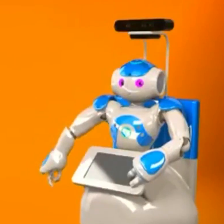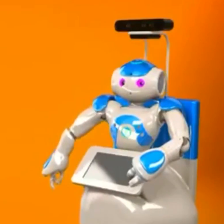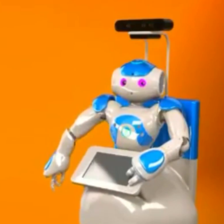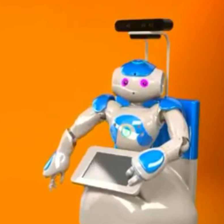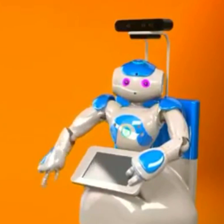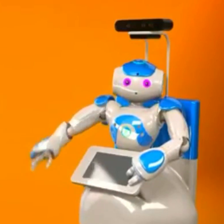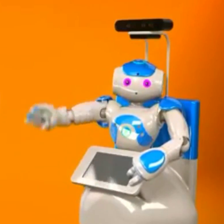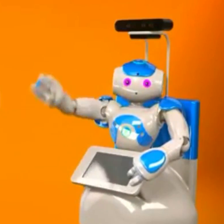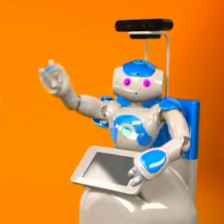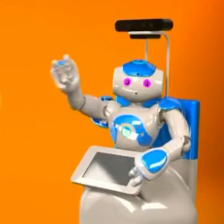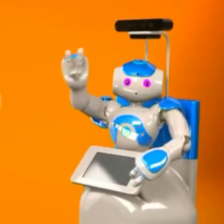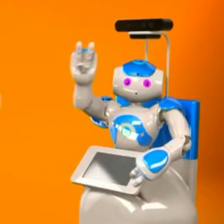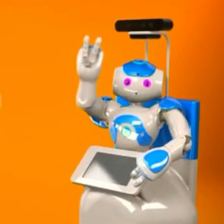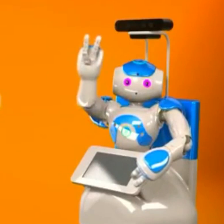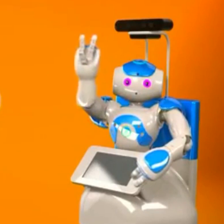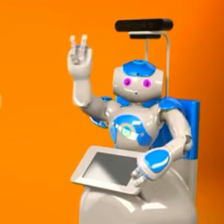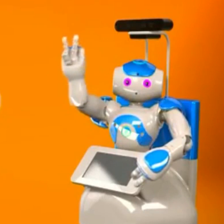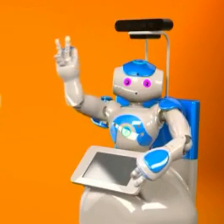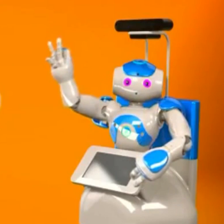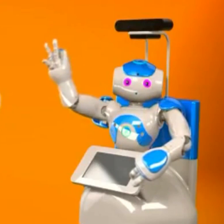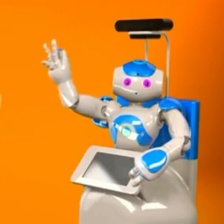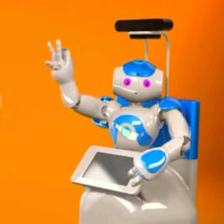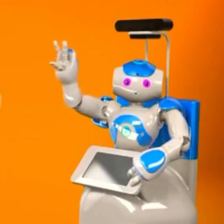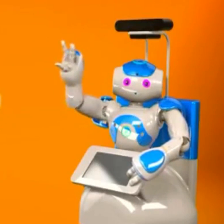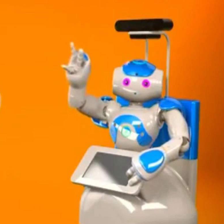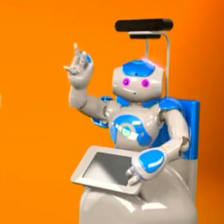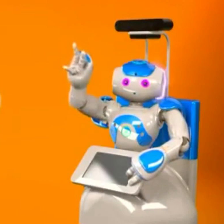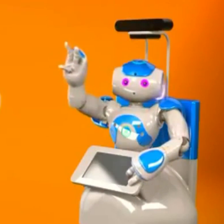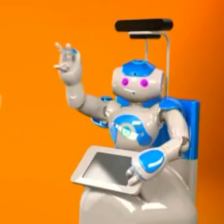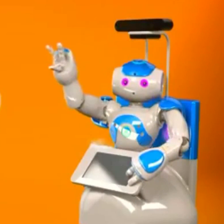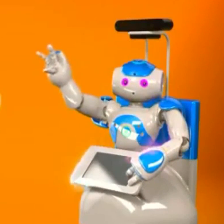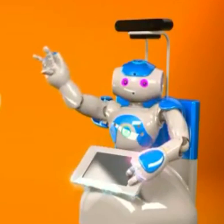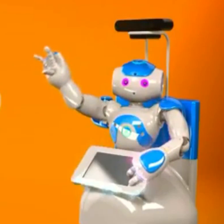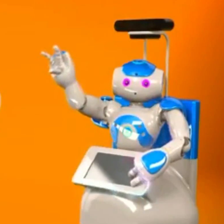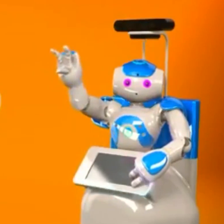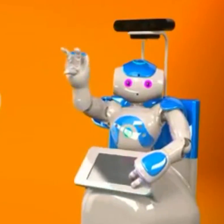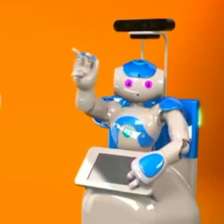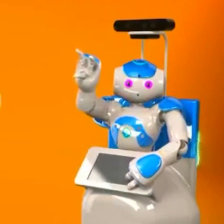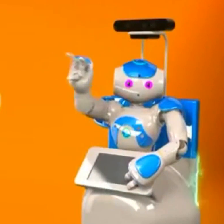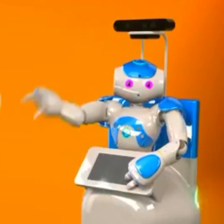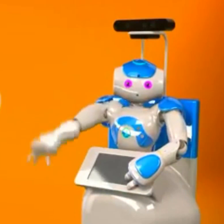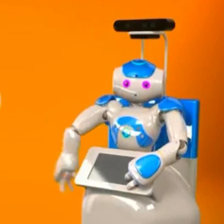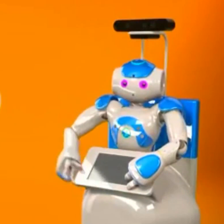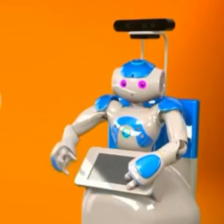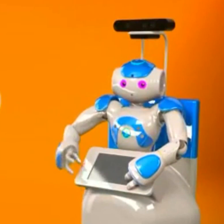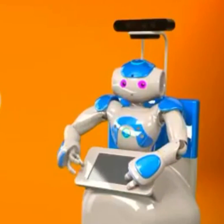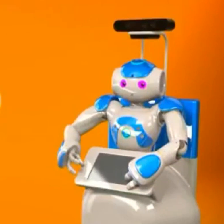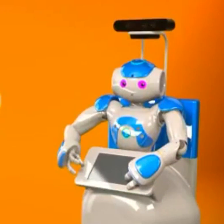Learning sign language with SeeDo is easy, fun, and far more effective than ever before.